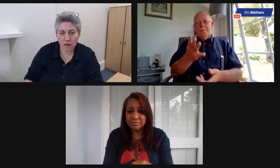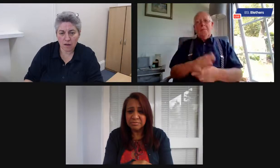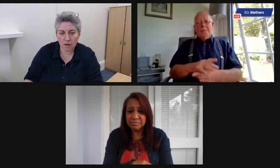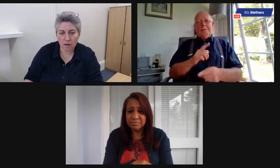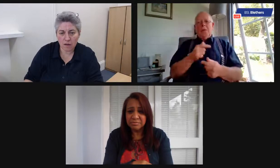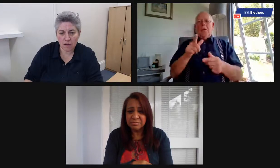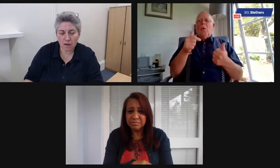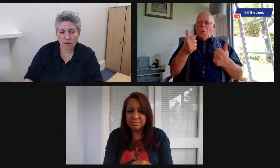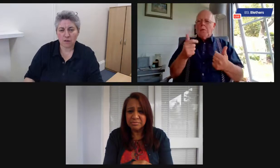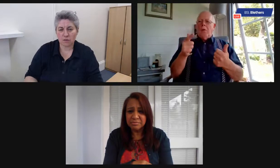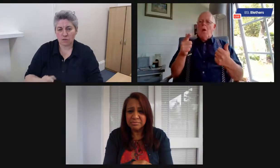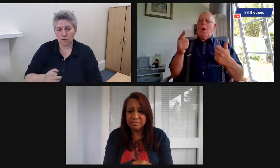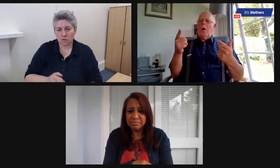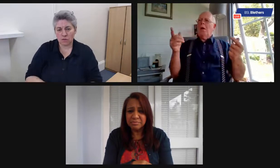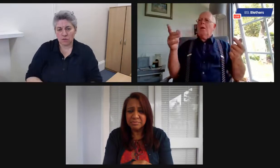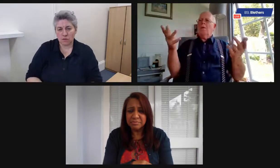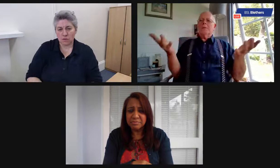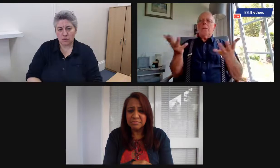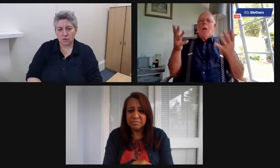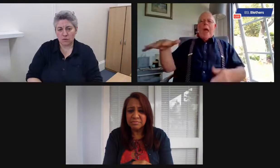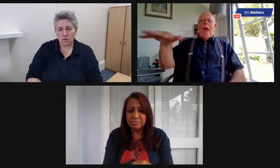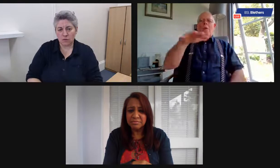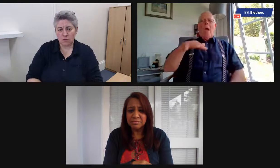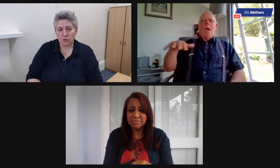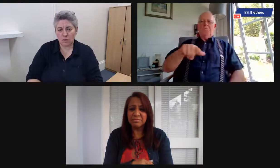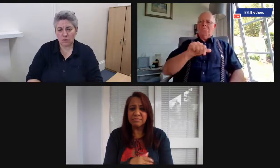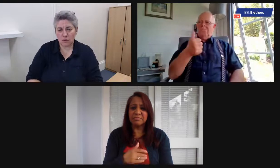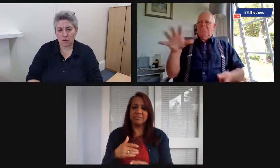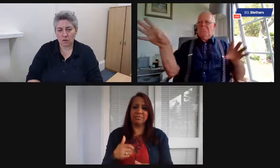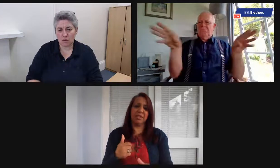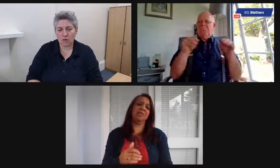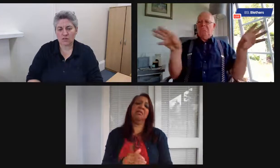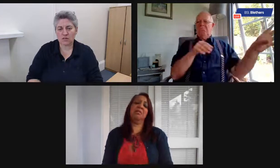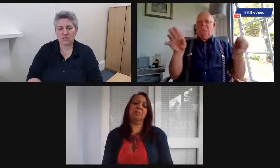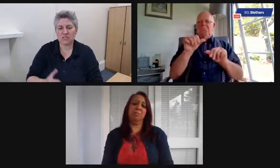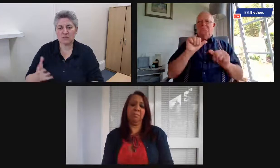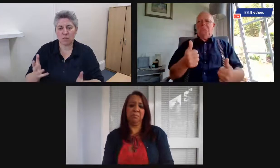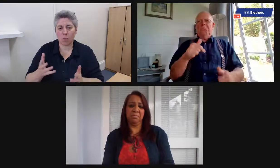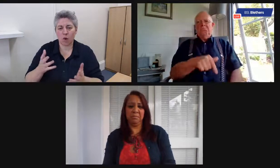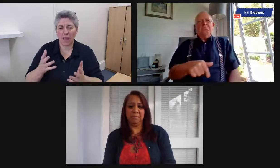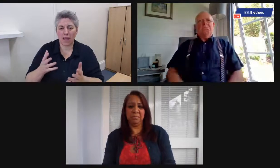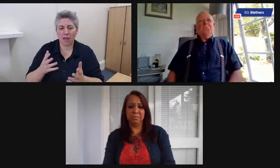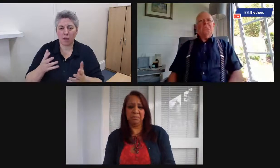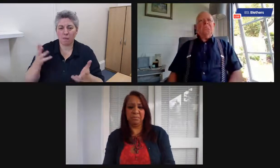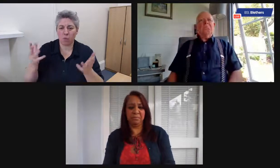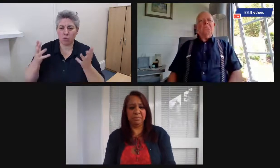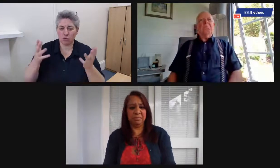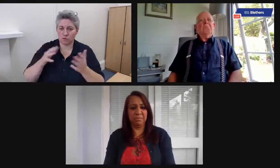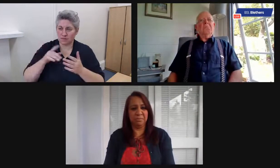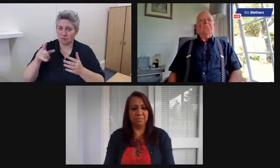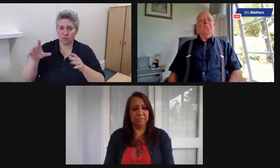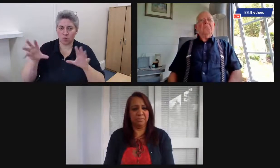the tree's way of kind of getting rid of the pollution it's accumulated. So it cleanses its local area. It's really amazing.